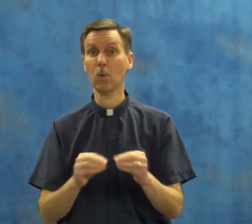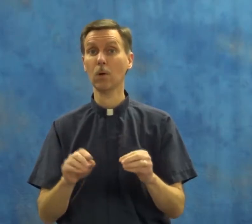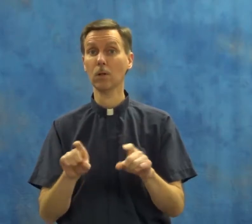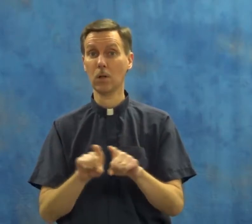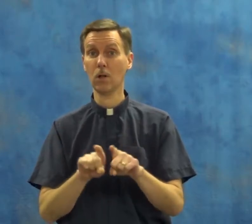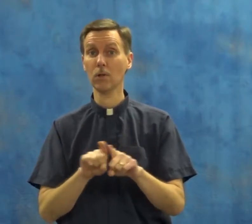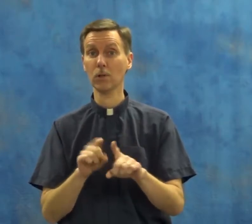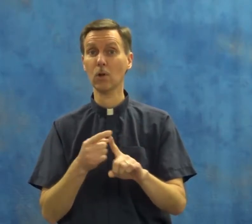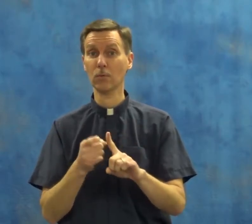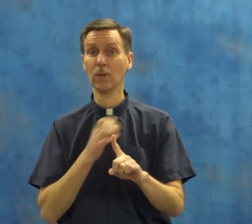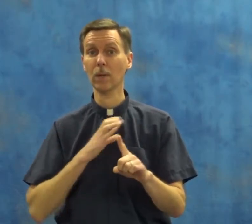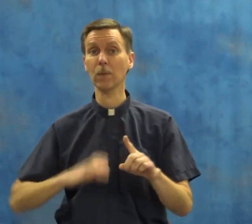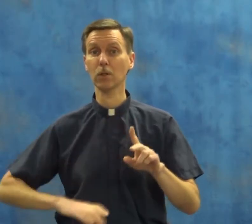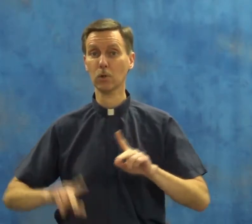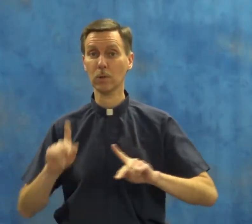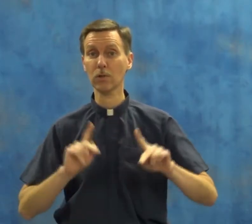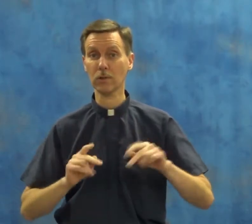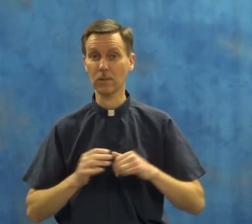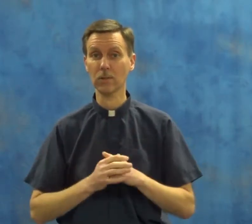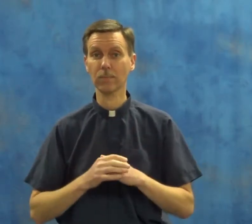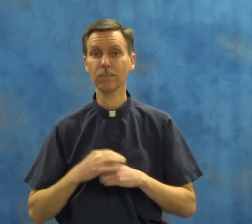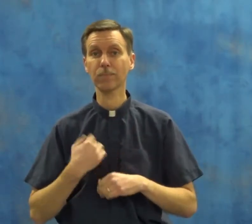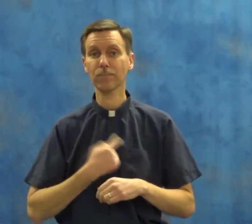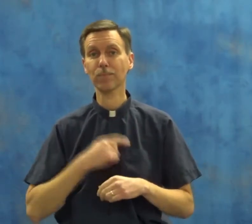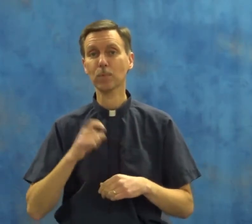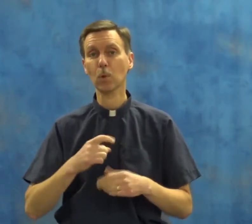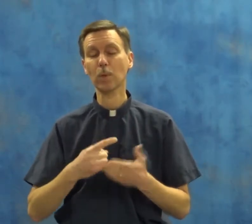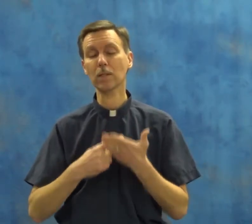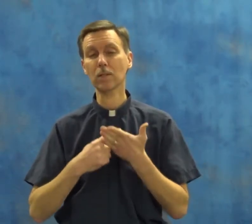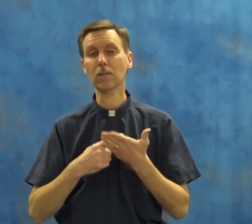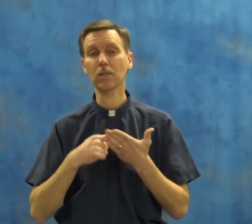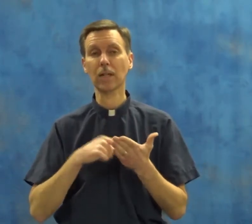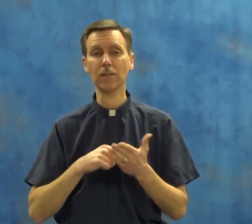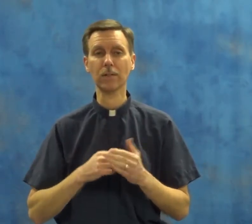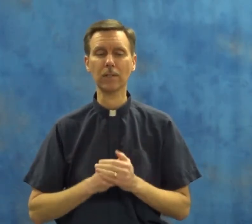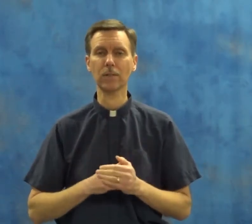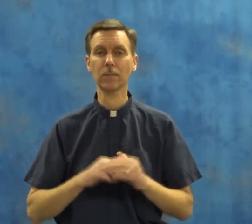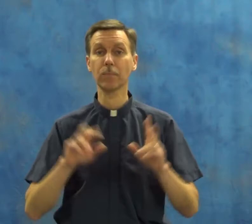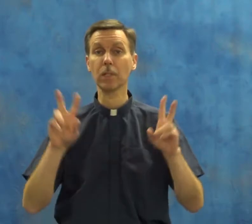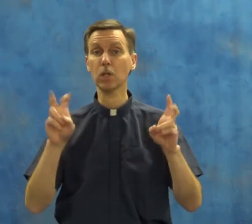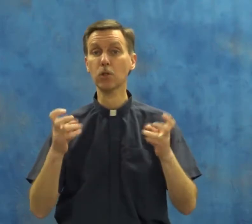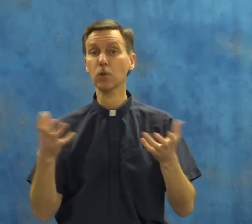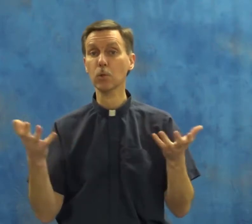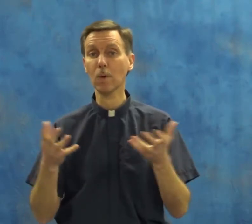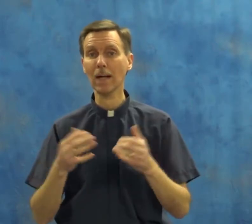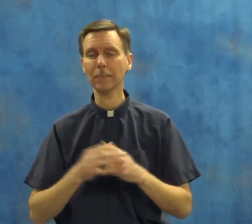more also from Christians. So we need to discuss this. The issue is what?